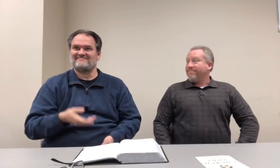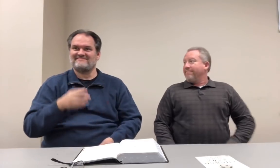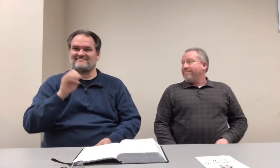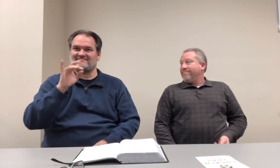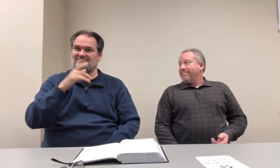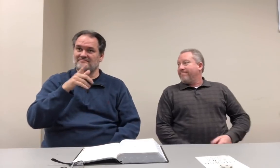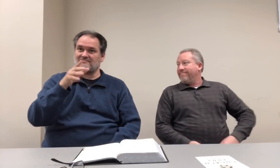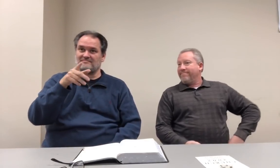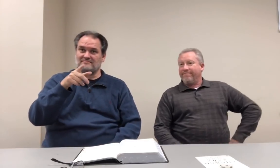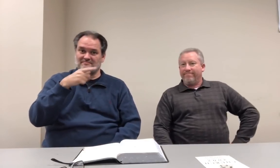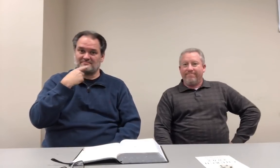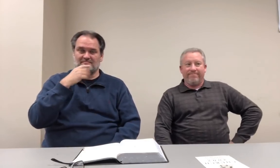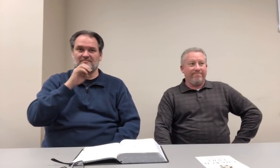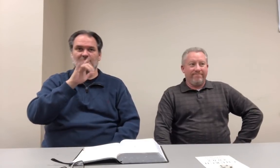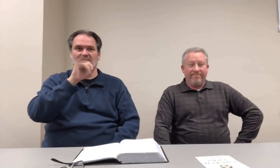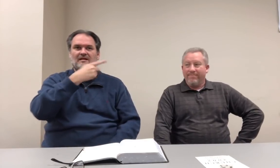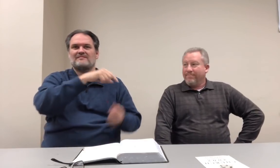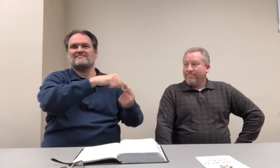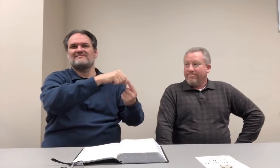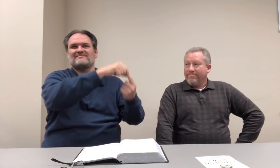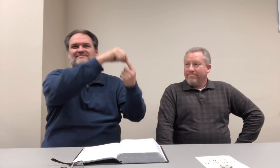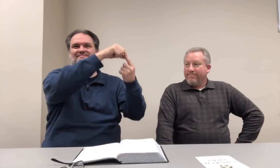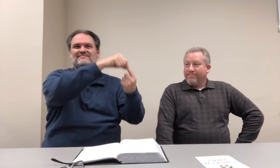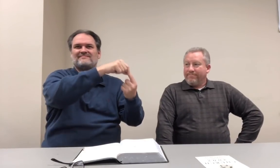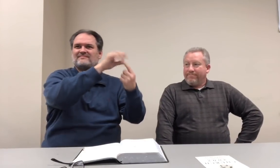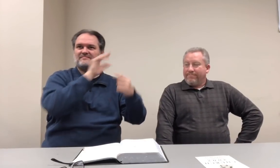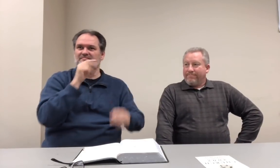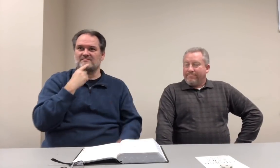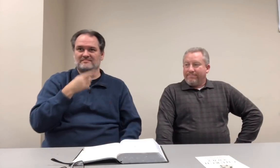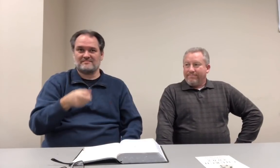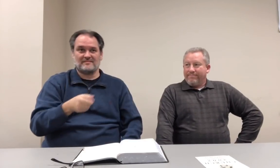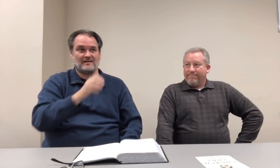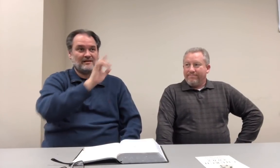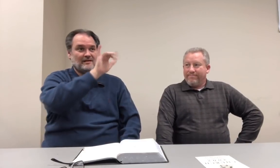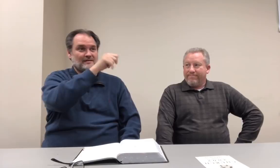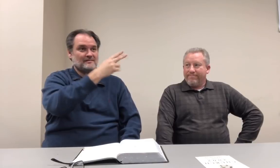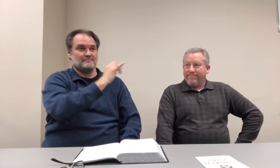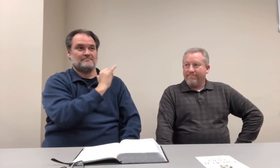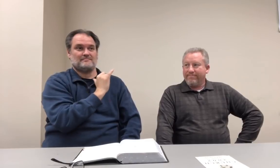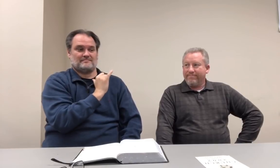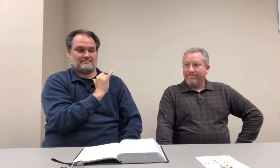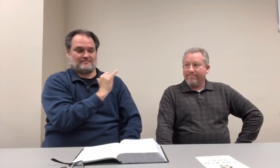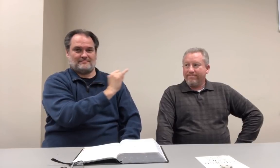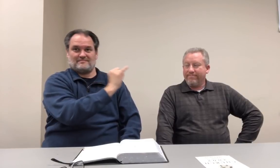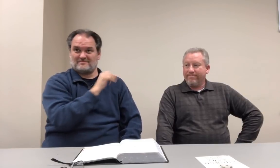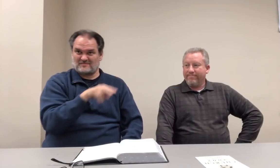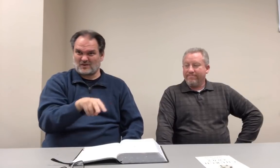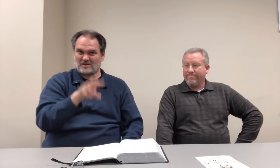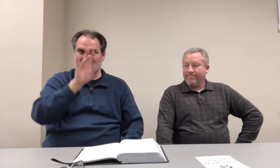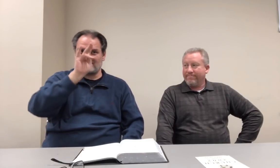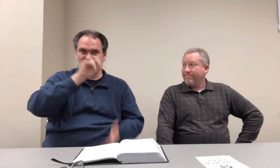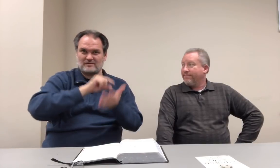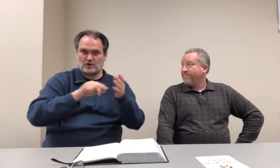And so, when you think of creation, when you look at the cosmos, you look at what God made and that manifests